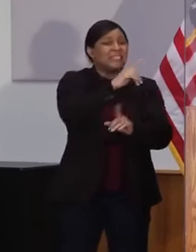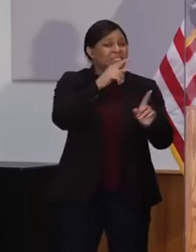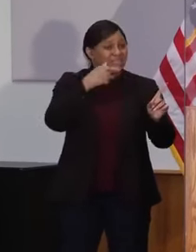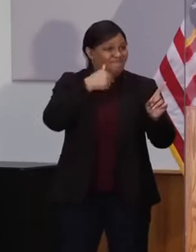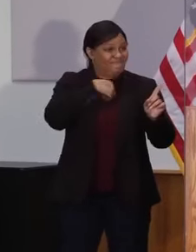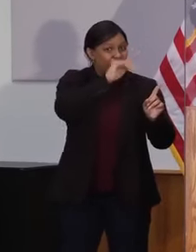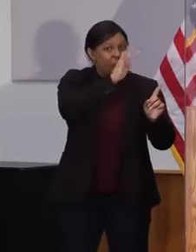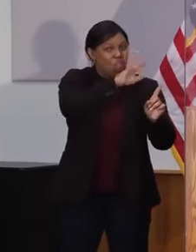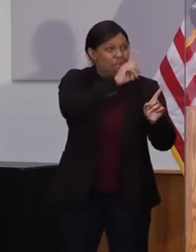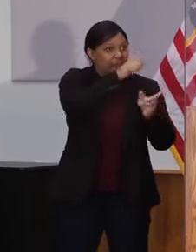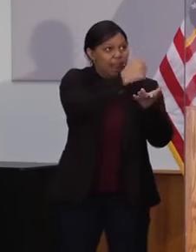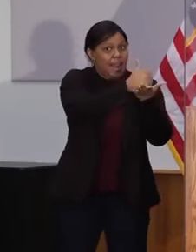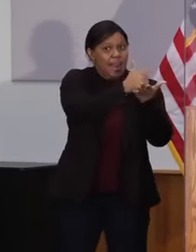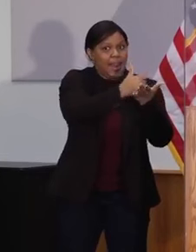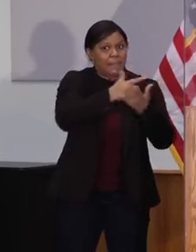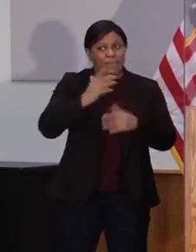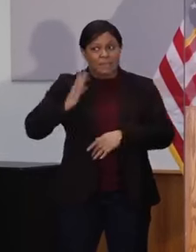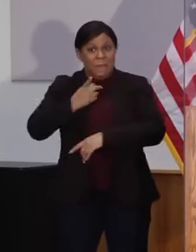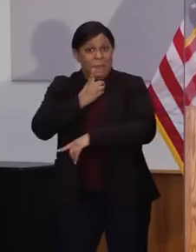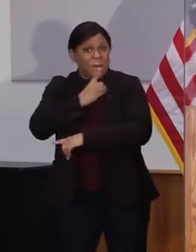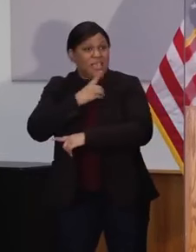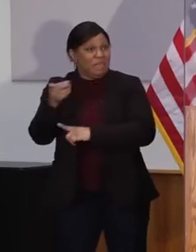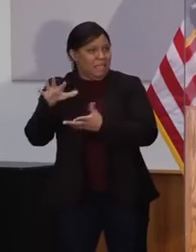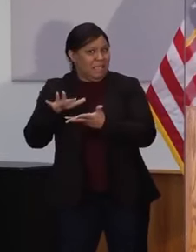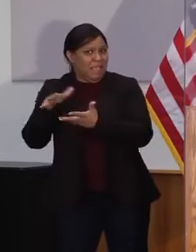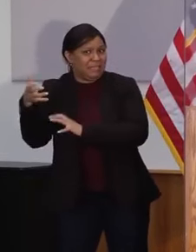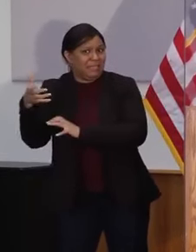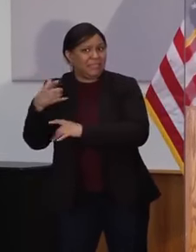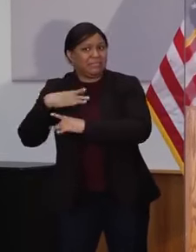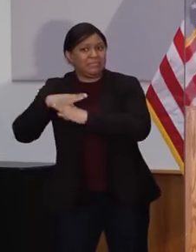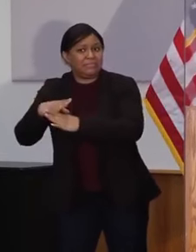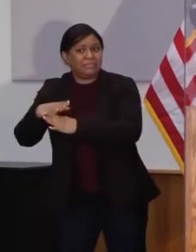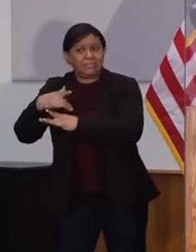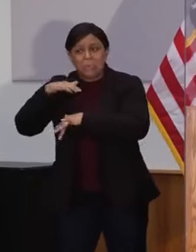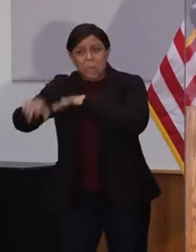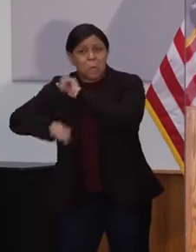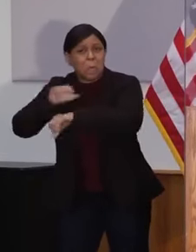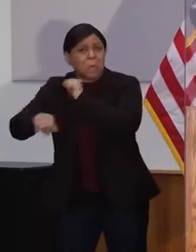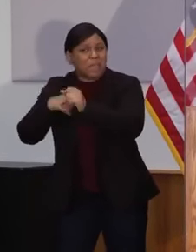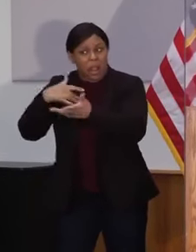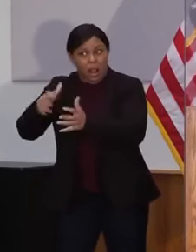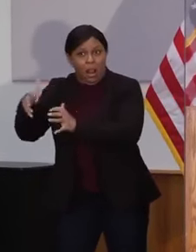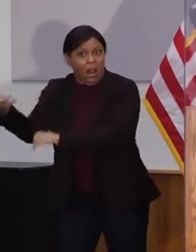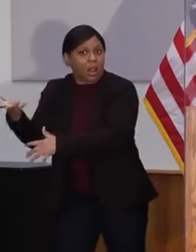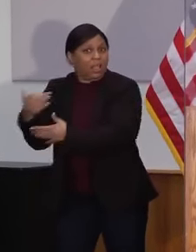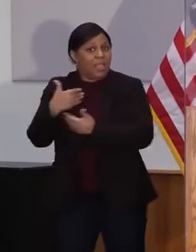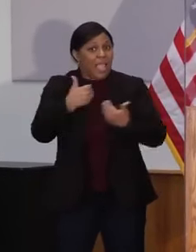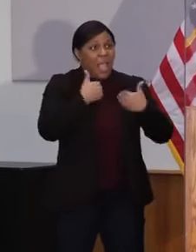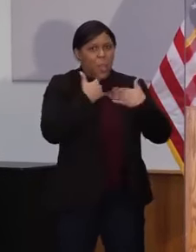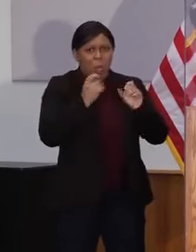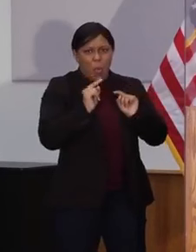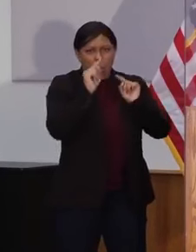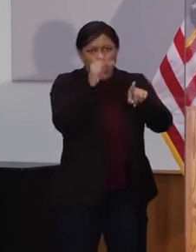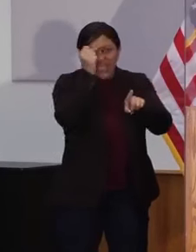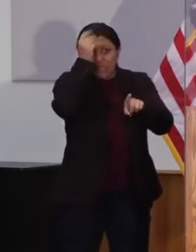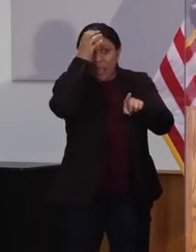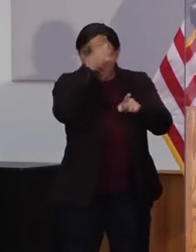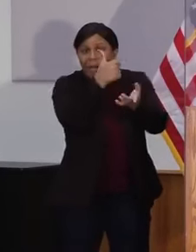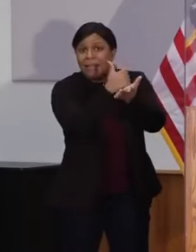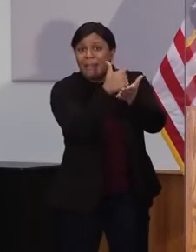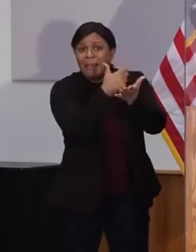Midway doesn't burn. I want to be able to go to St. Cloud so that that doesn't see a riot that tears down businesses. I want to be able to help out Minneapolis. So the